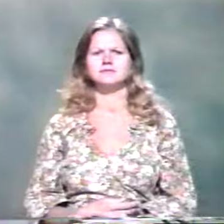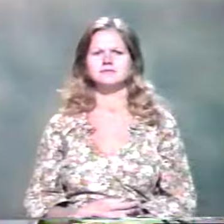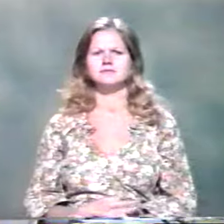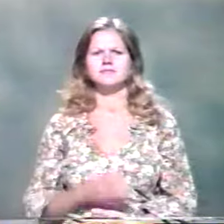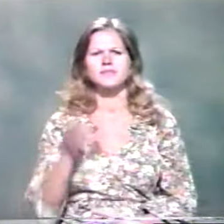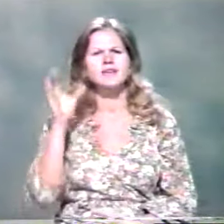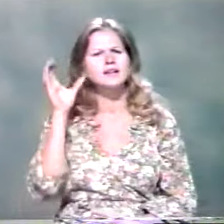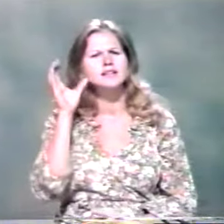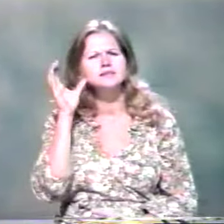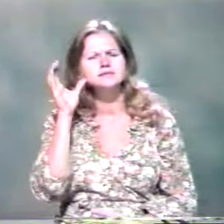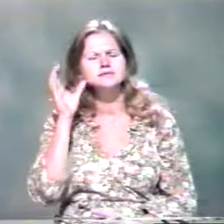Listen.